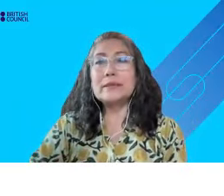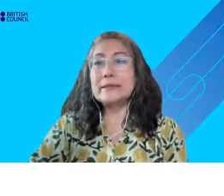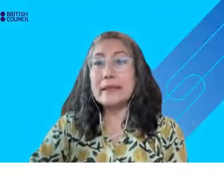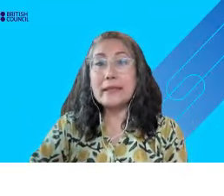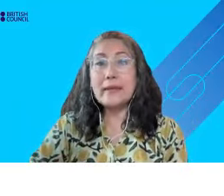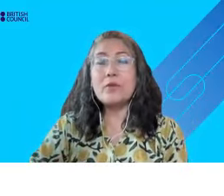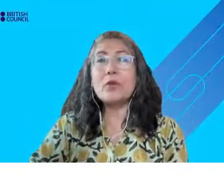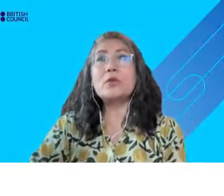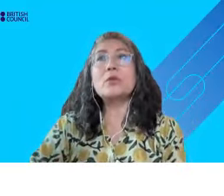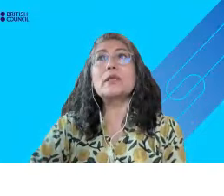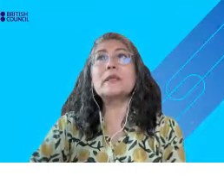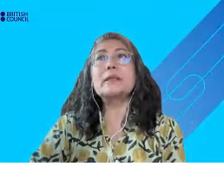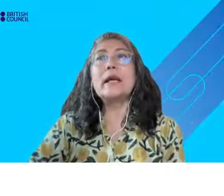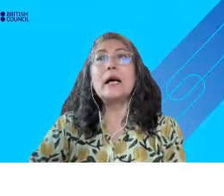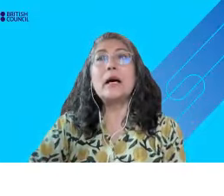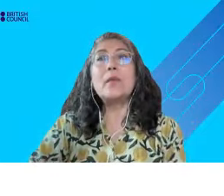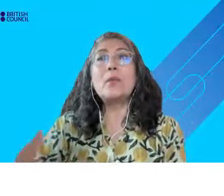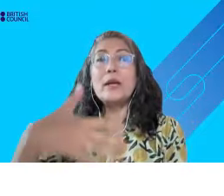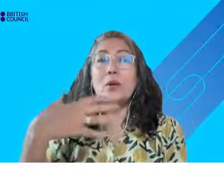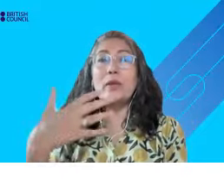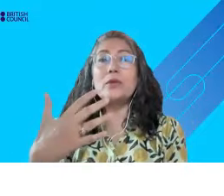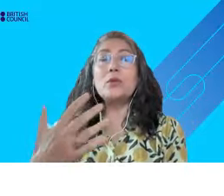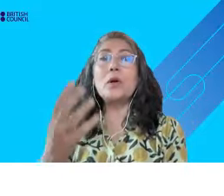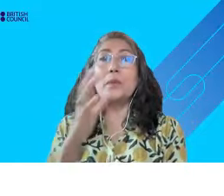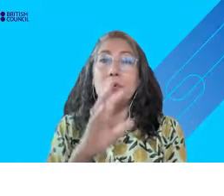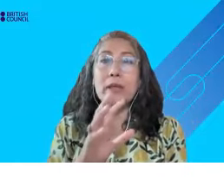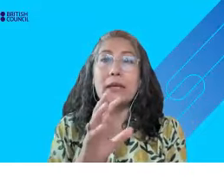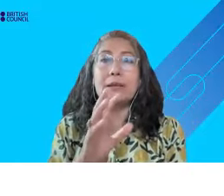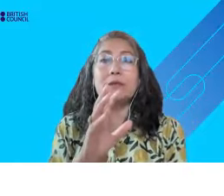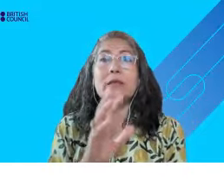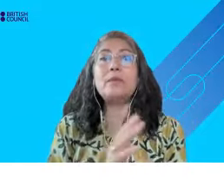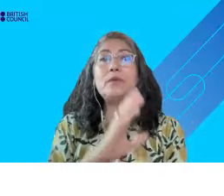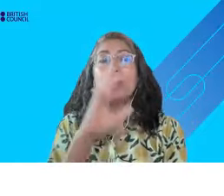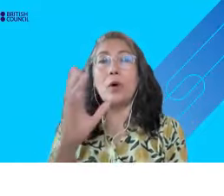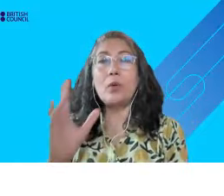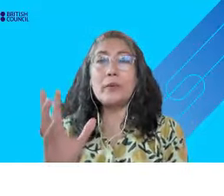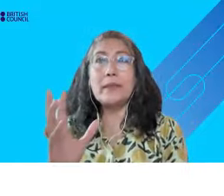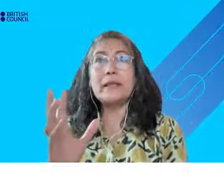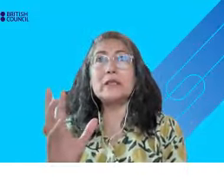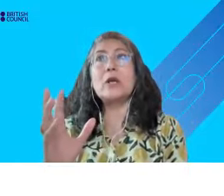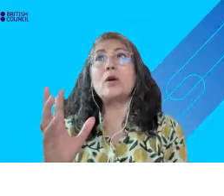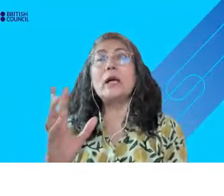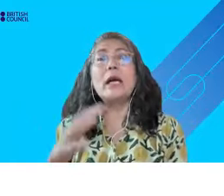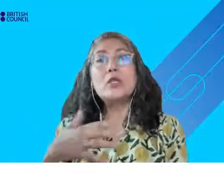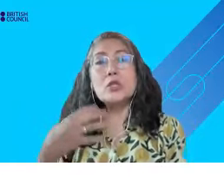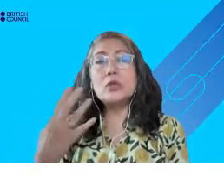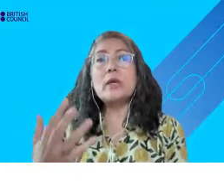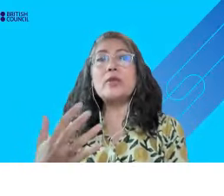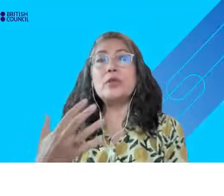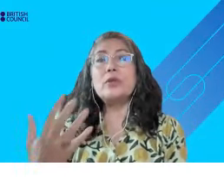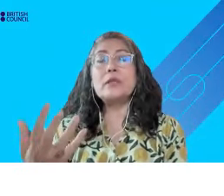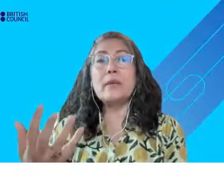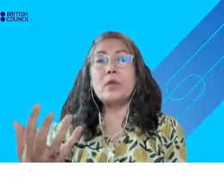the words and sing them for your students. We are going to do a pre-activity before we play the song, just